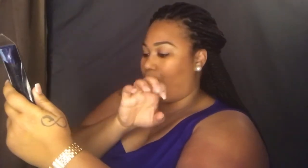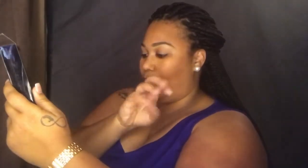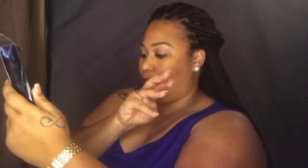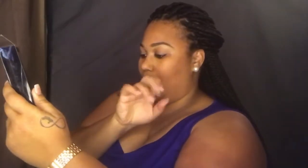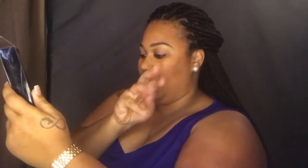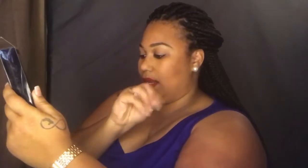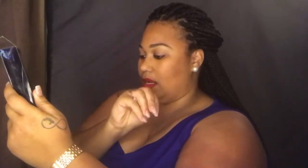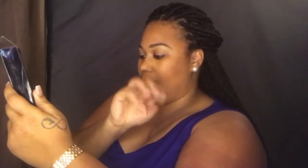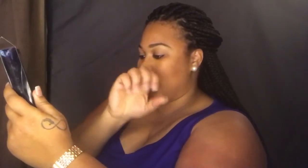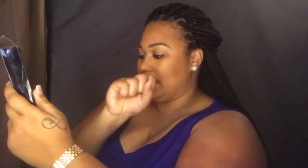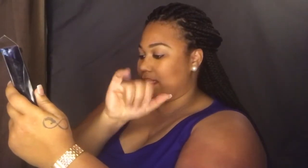premium